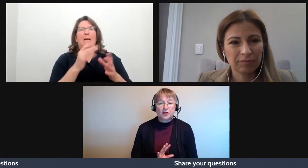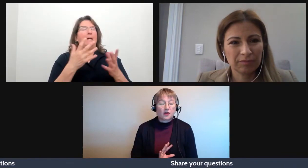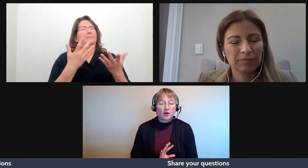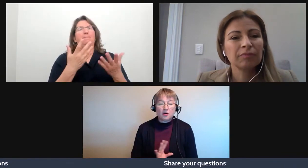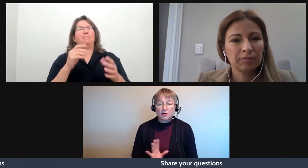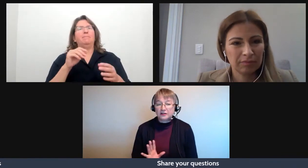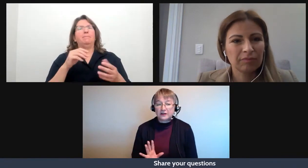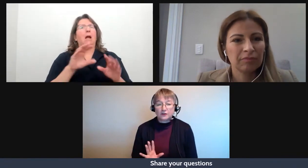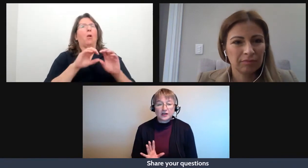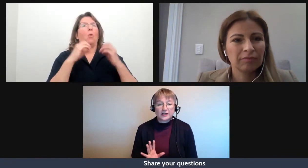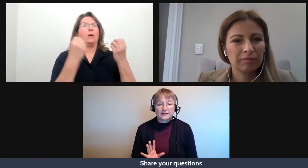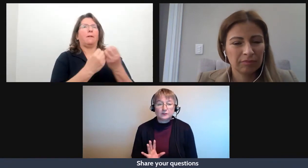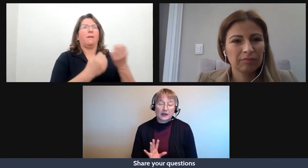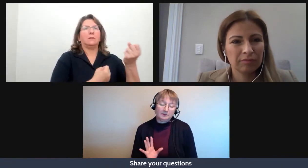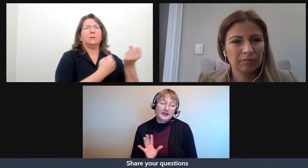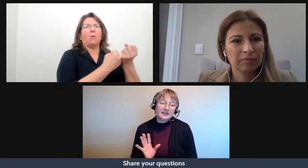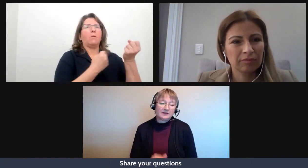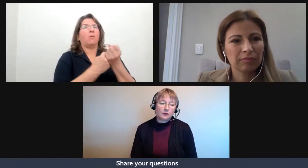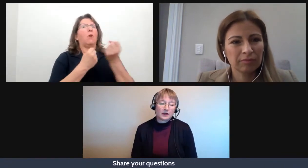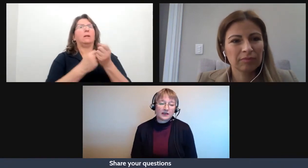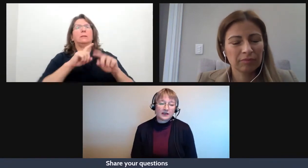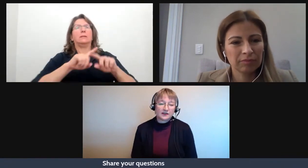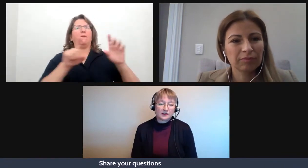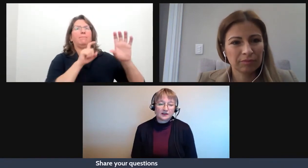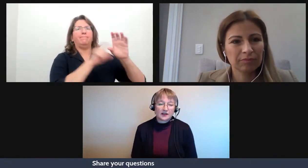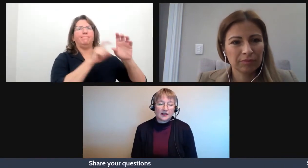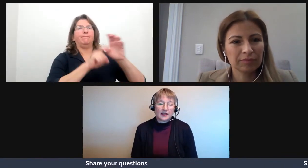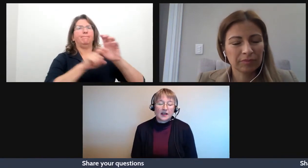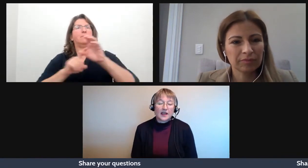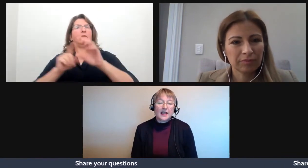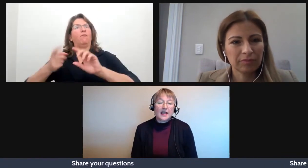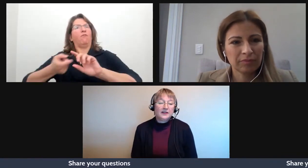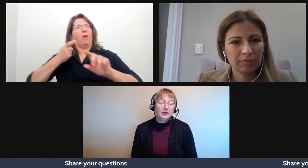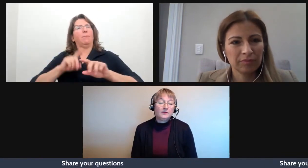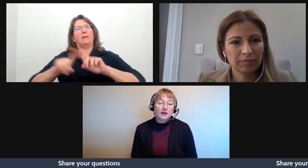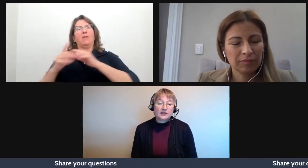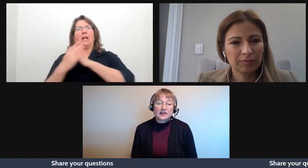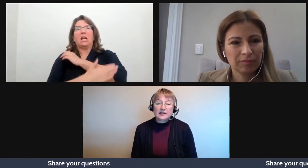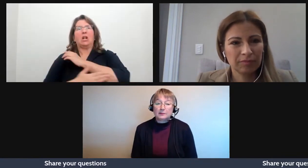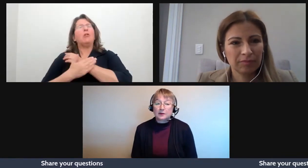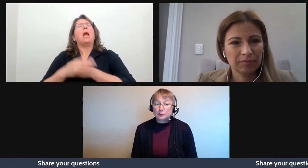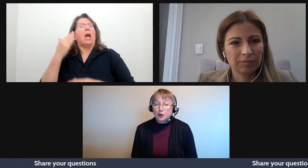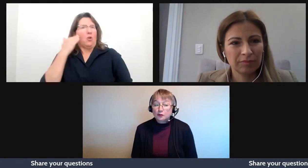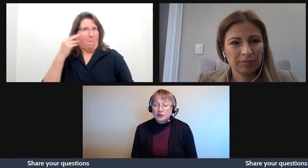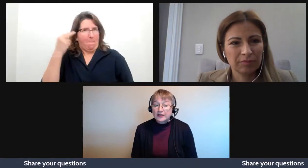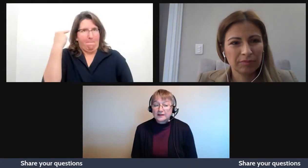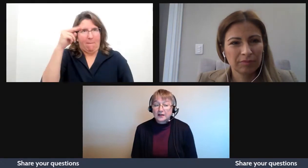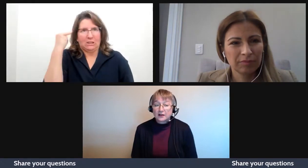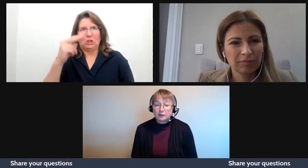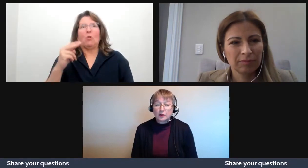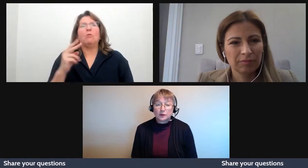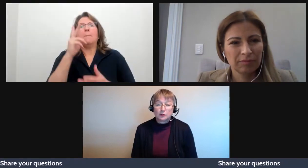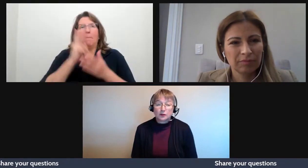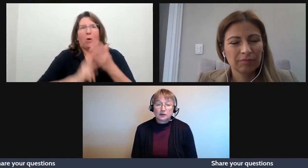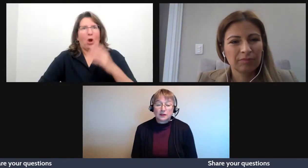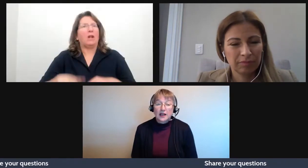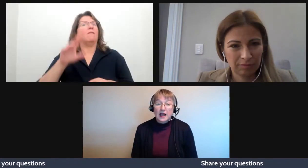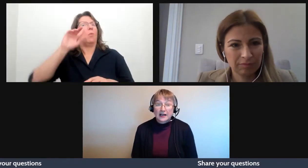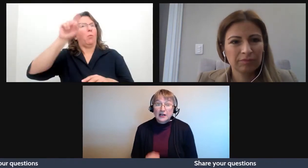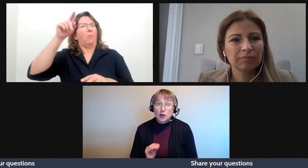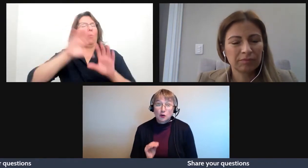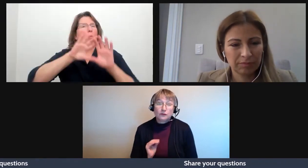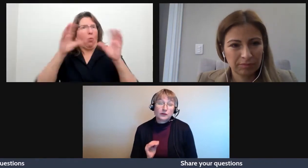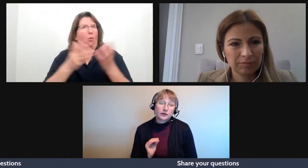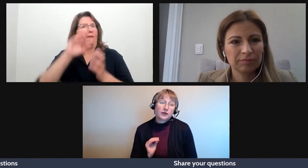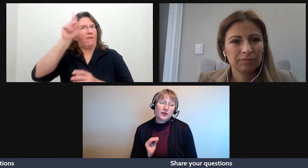country with all many deaf organizations. And they're involved in a number of projects throughout the world.